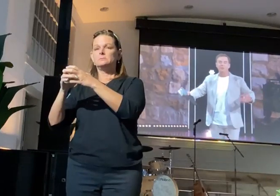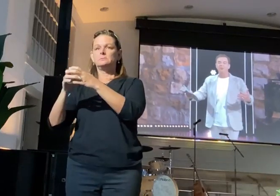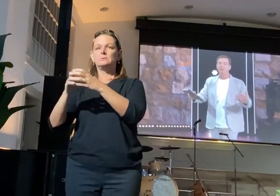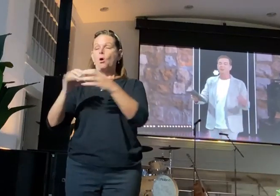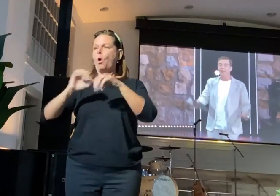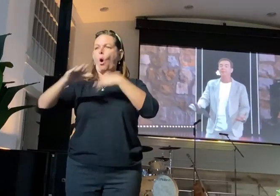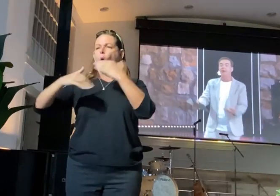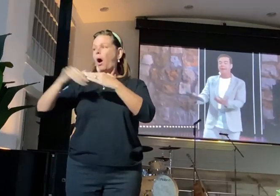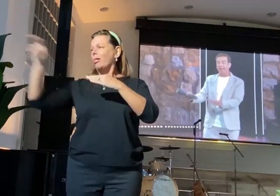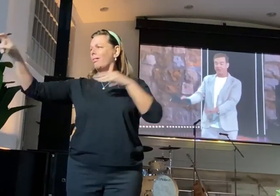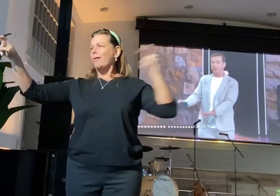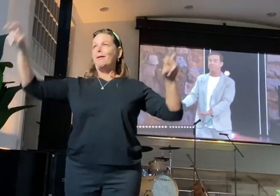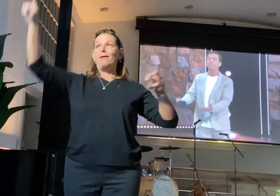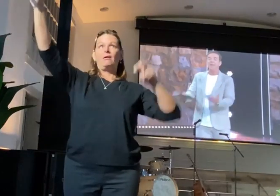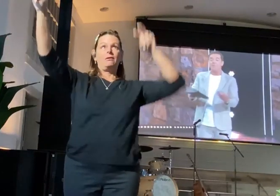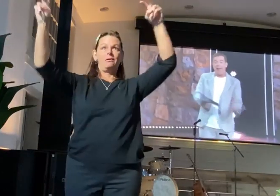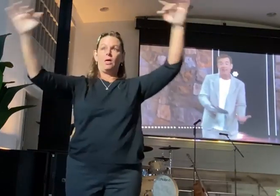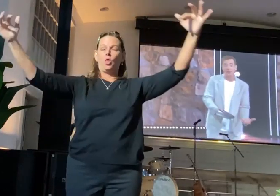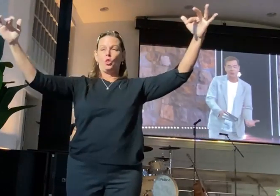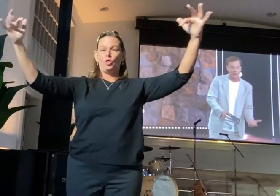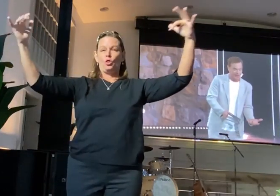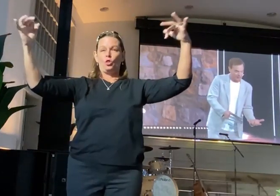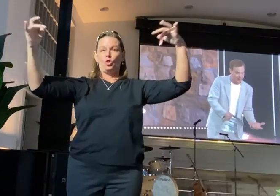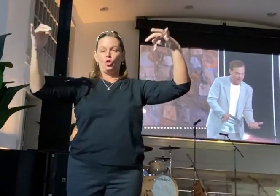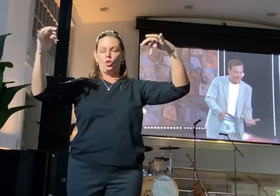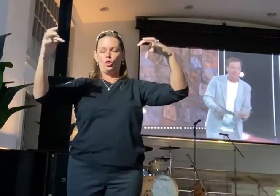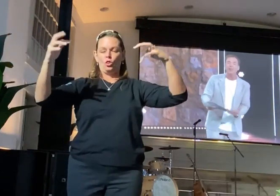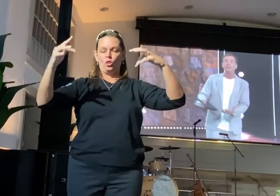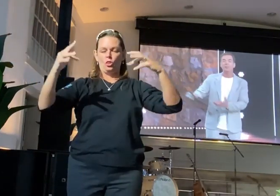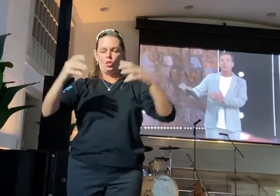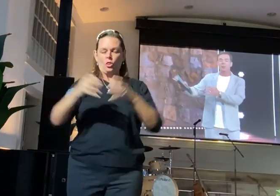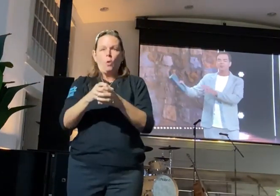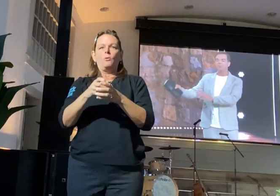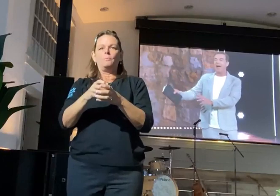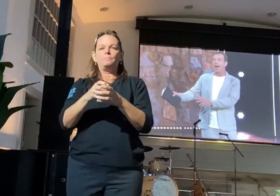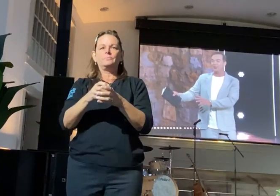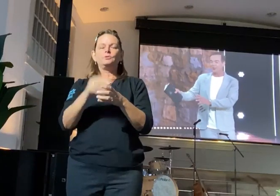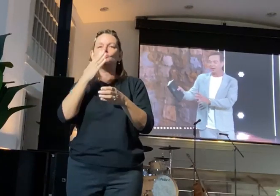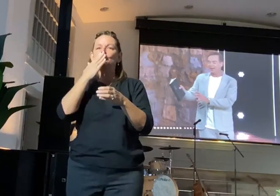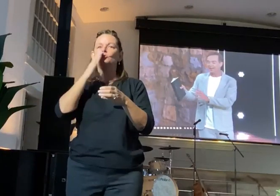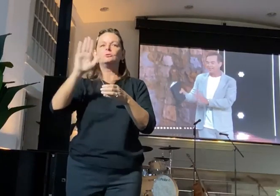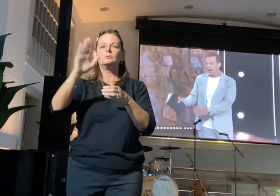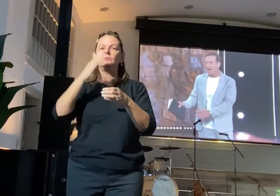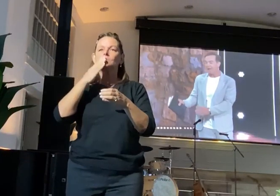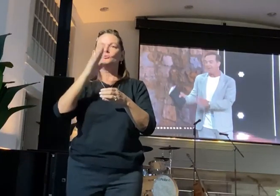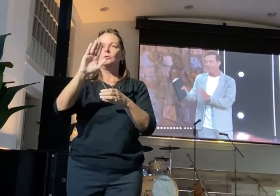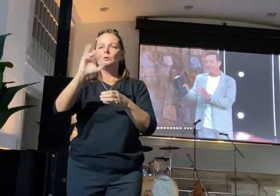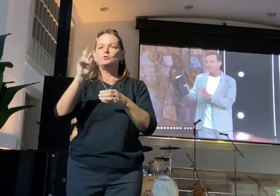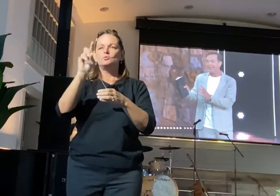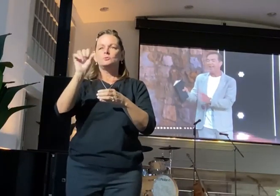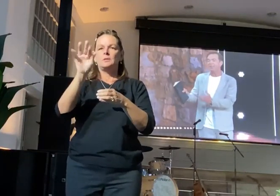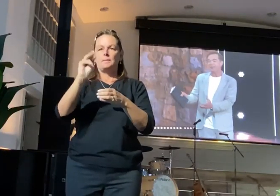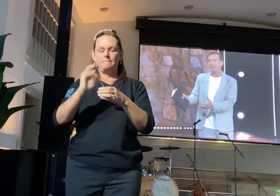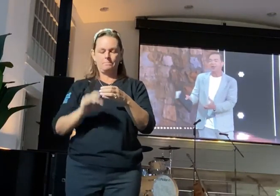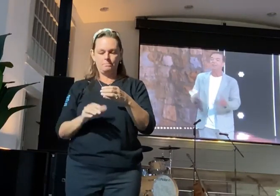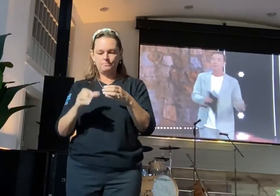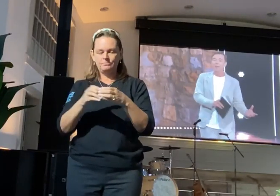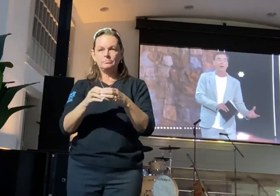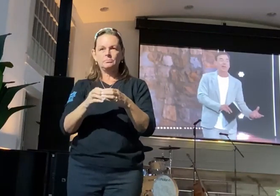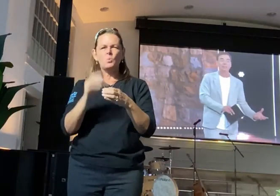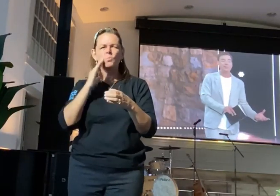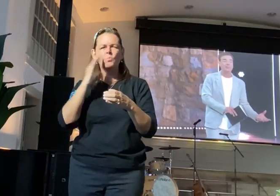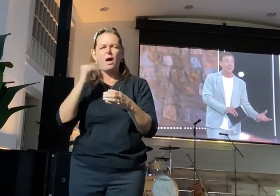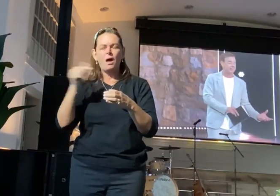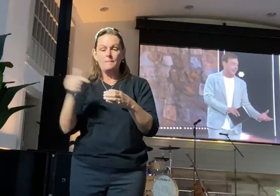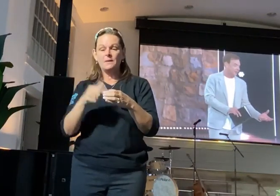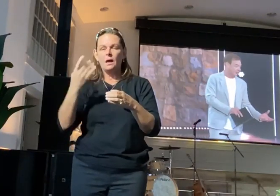city of Jerusalem to celebrate Passover. Now, Passover is a feast that points back to a time in the life of the Israelites